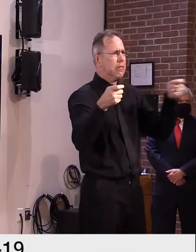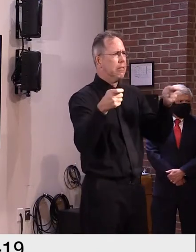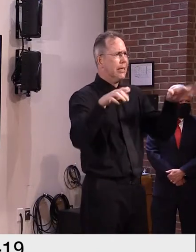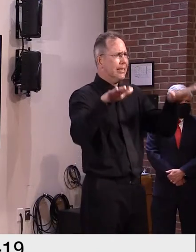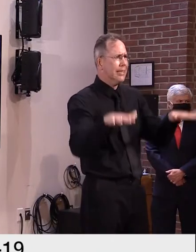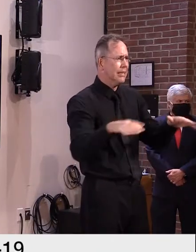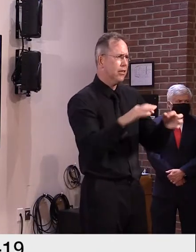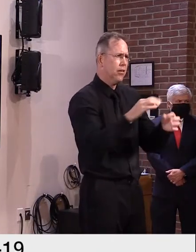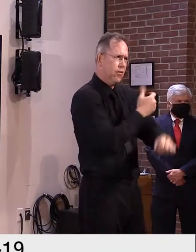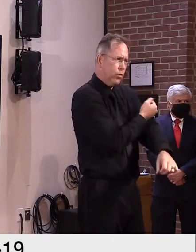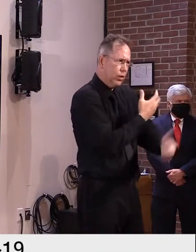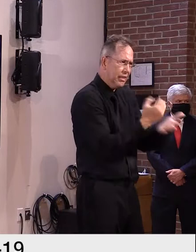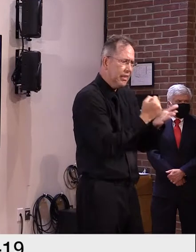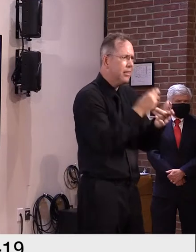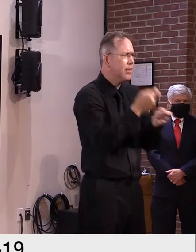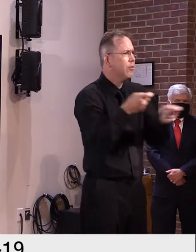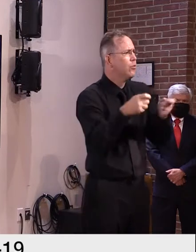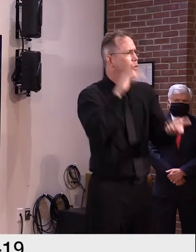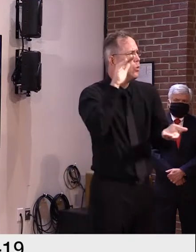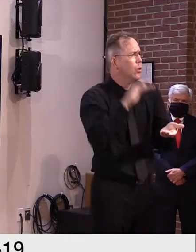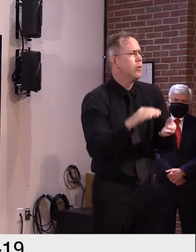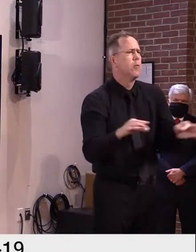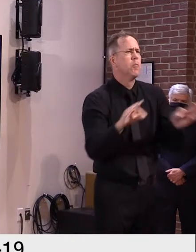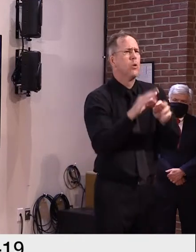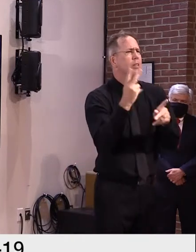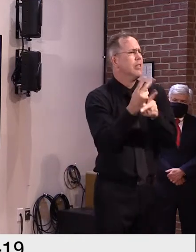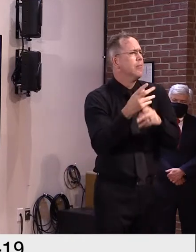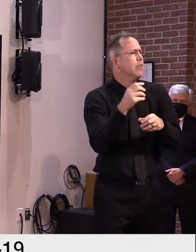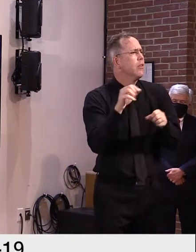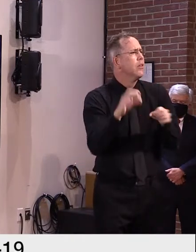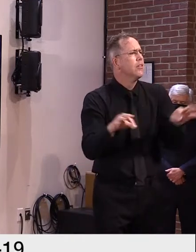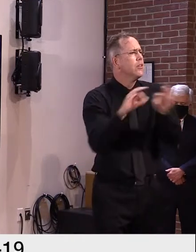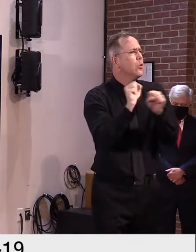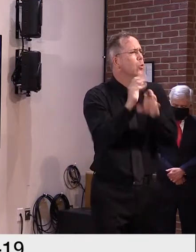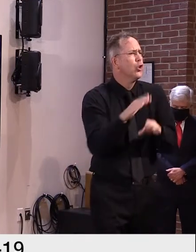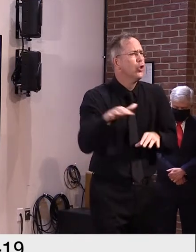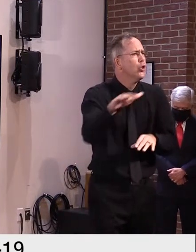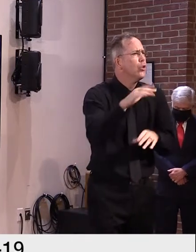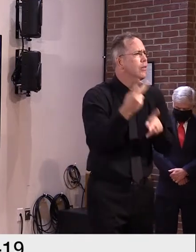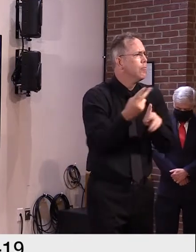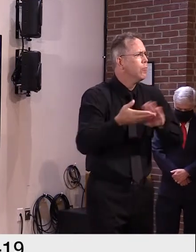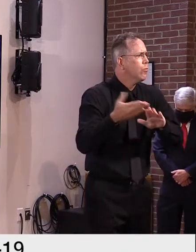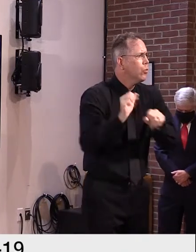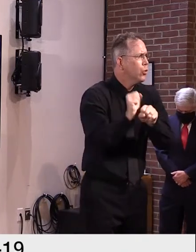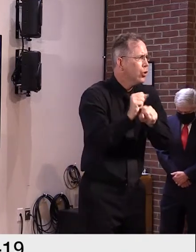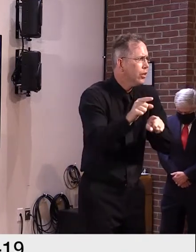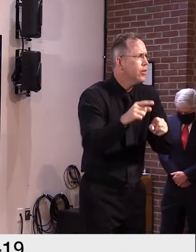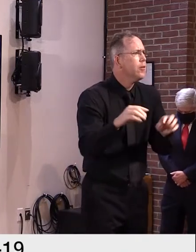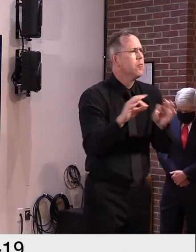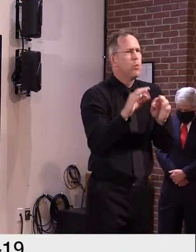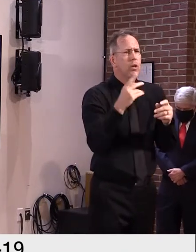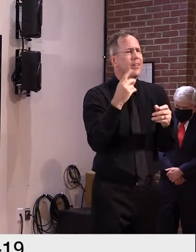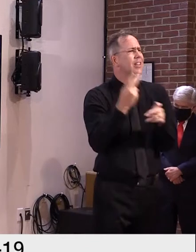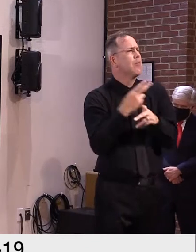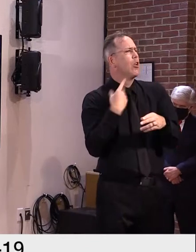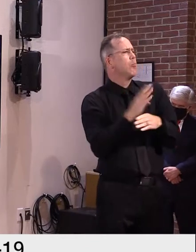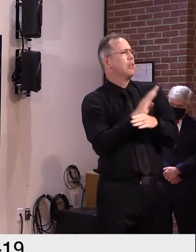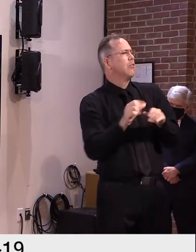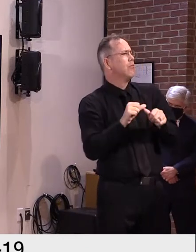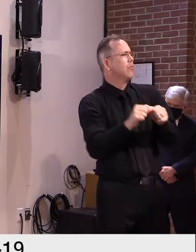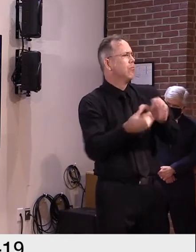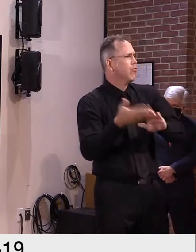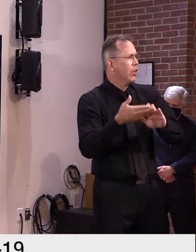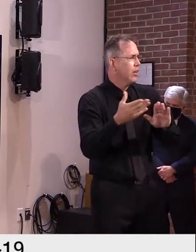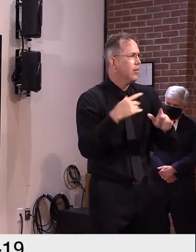childcare is. It's important to our families, our economy, and to the daily fabric of our lives. So before I turn it